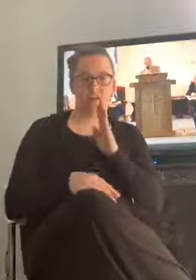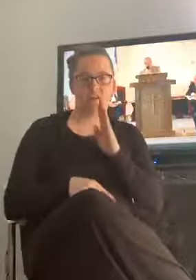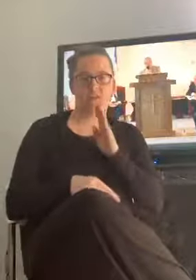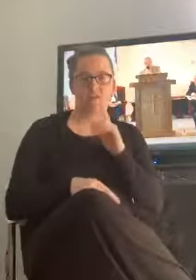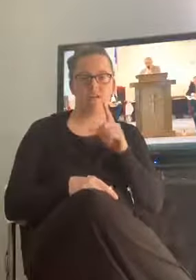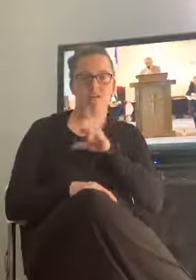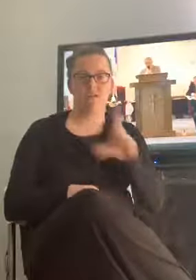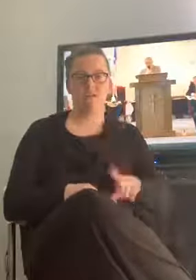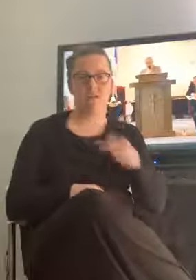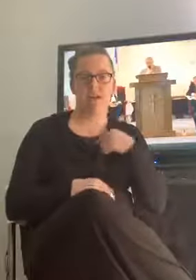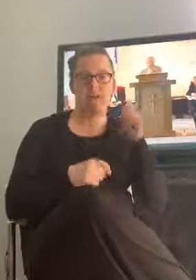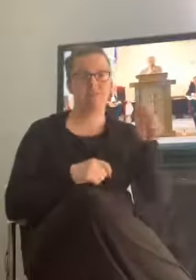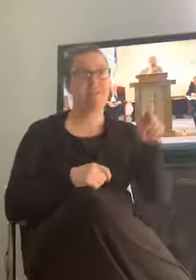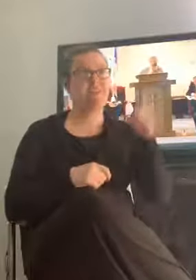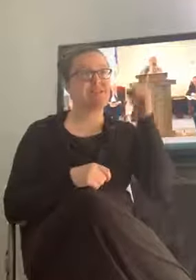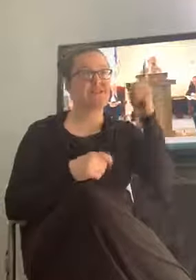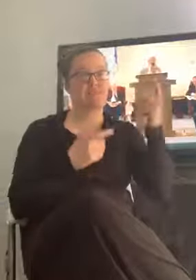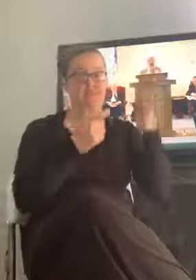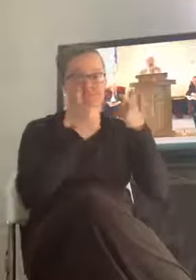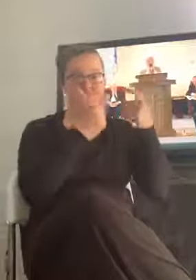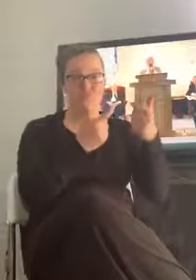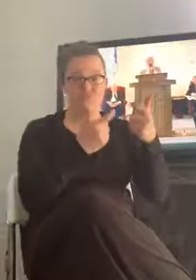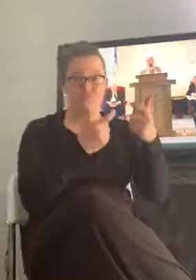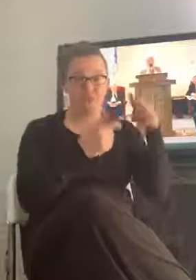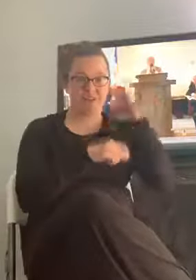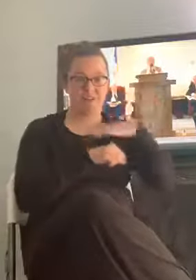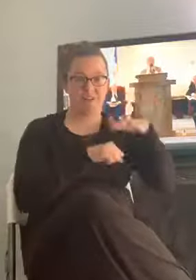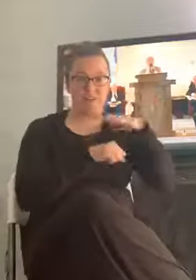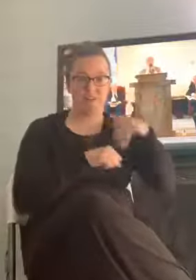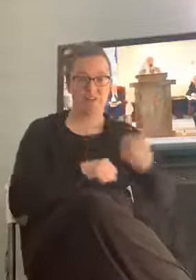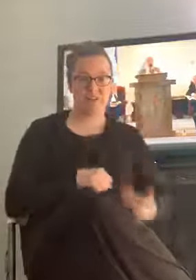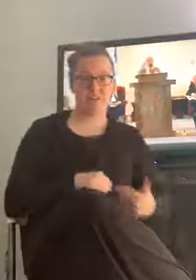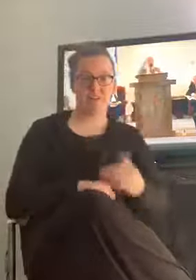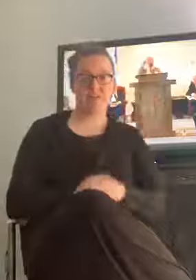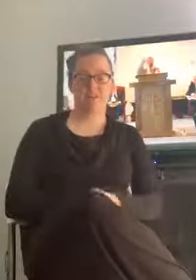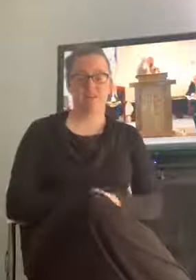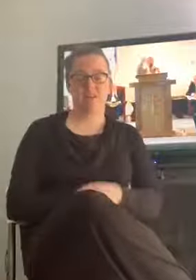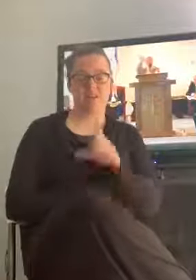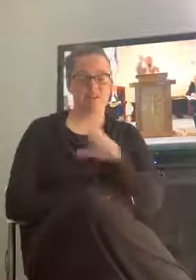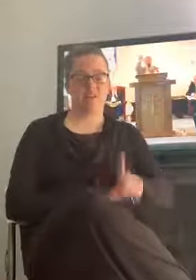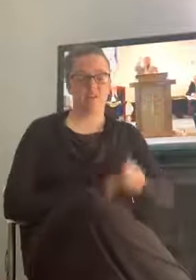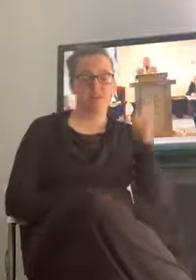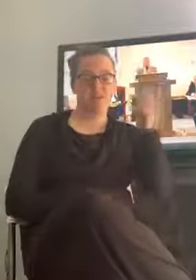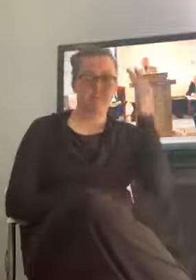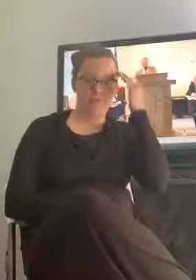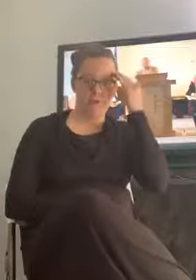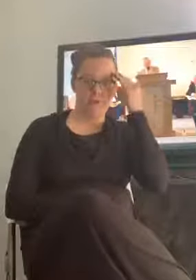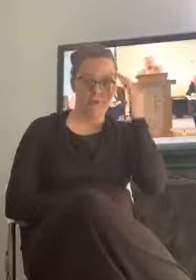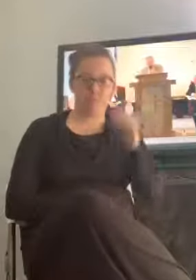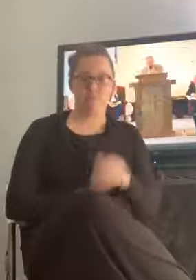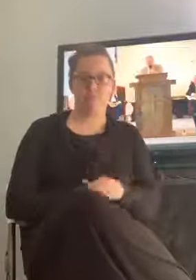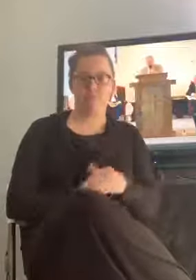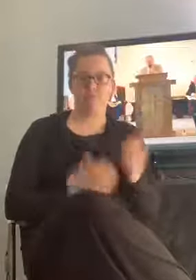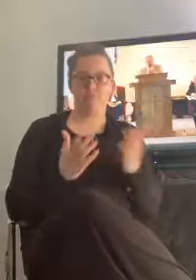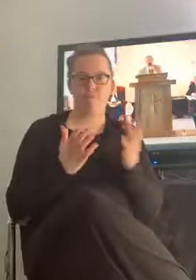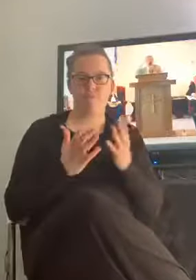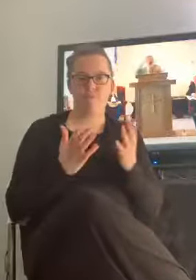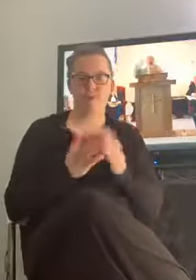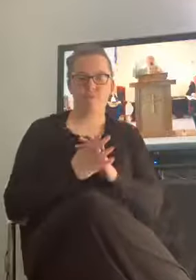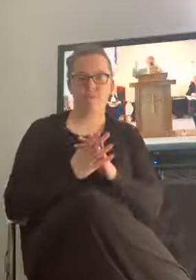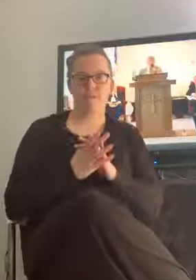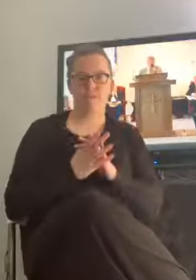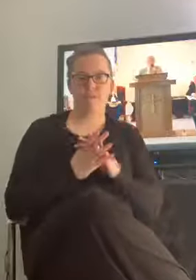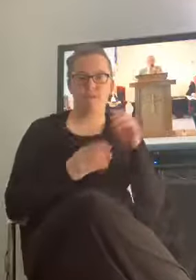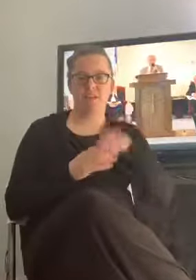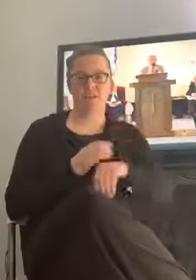watch over me. Lord, you know what's behind the wheel of that car is coming. I